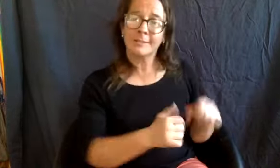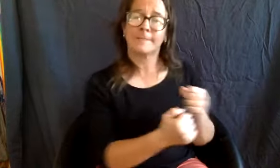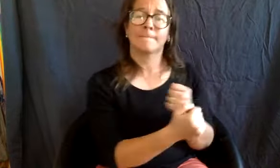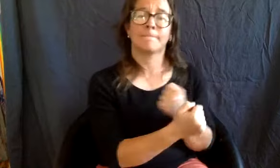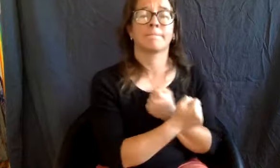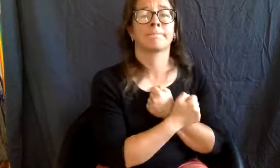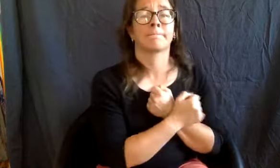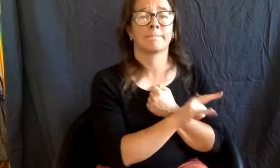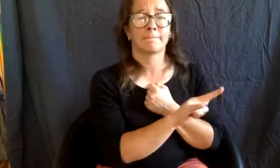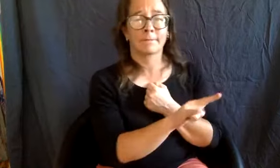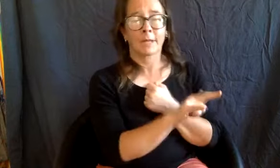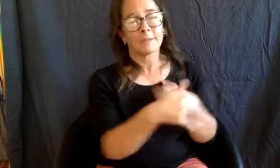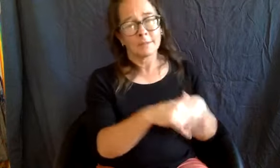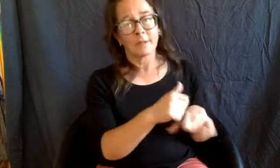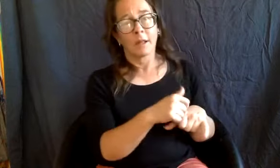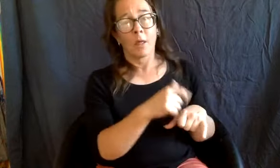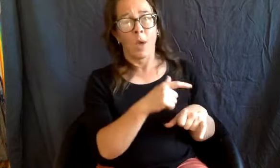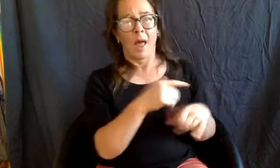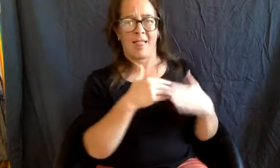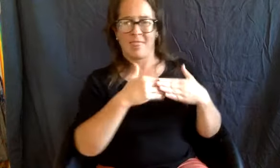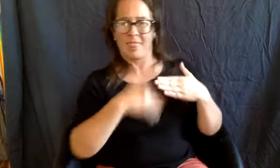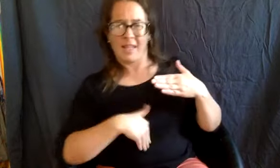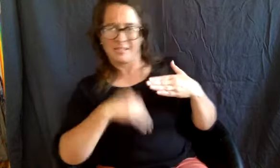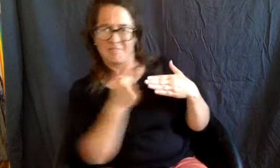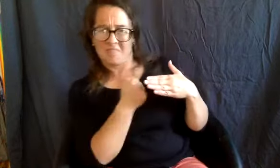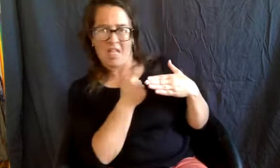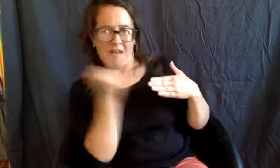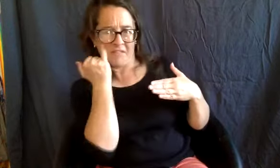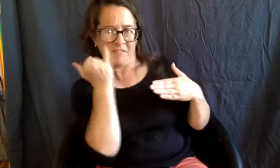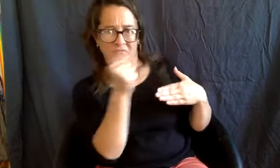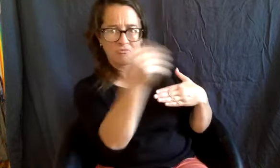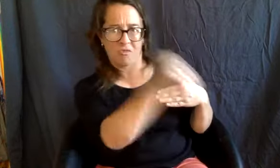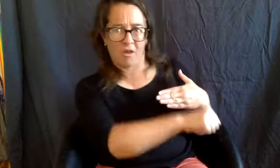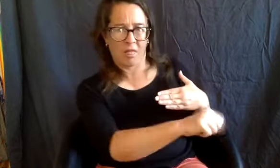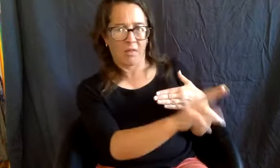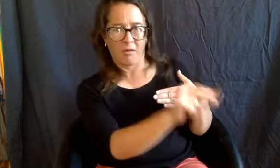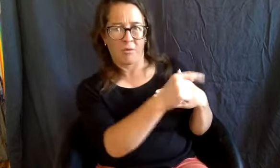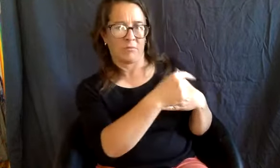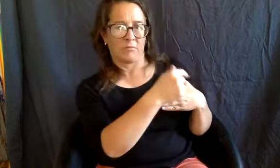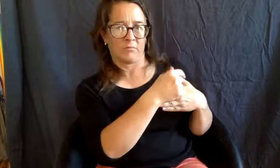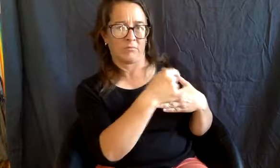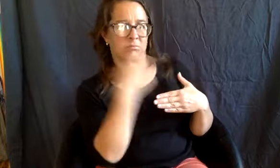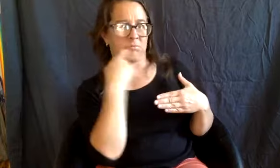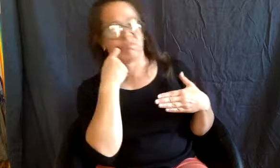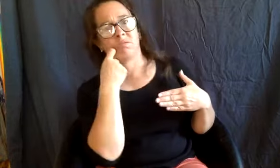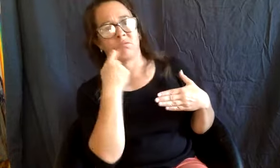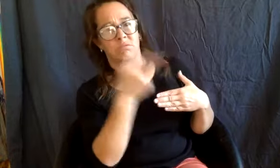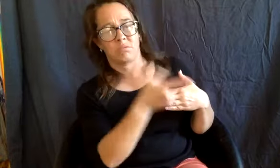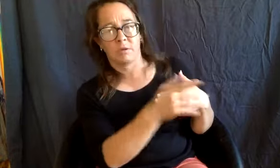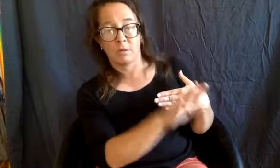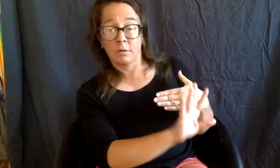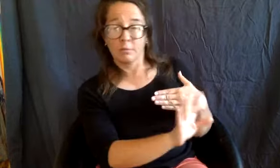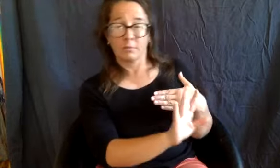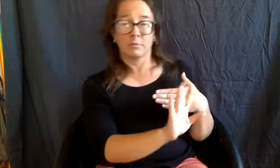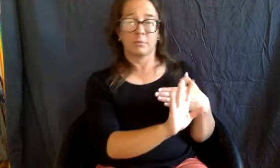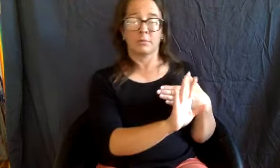affect my love for him, and in truth, and Al-Anon to me is all about what's really the truth. And the truth is